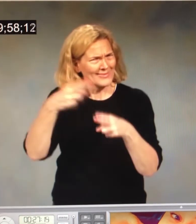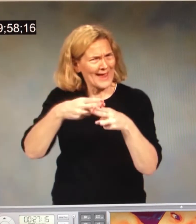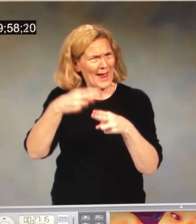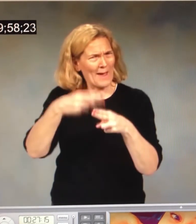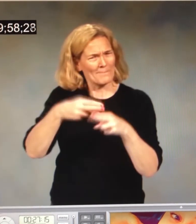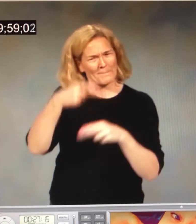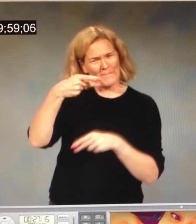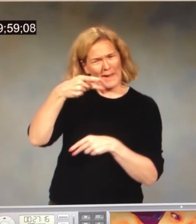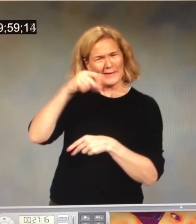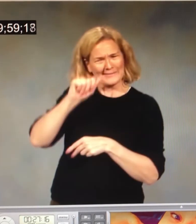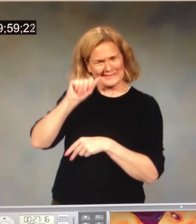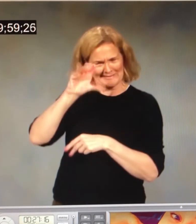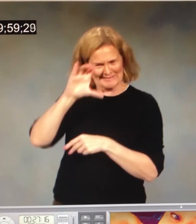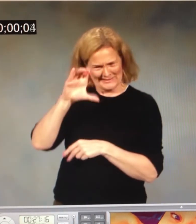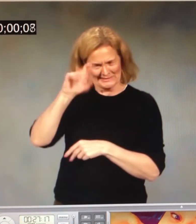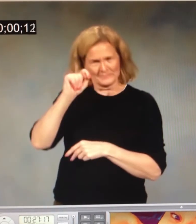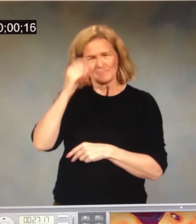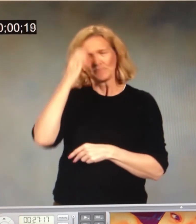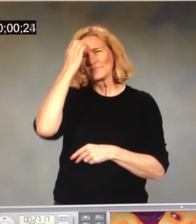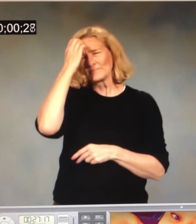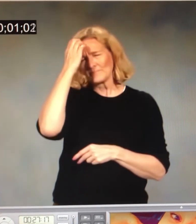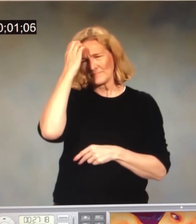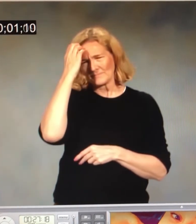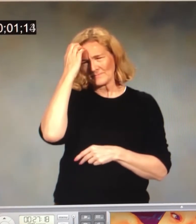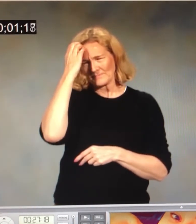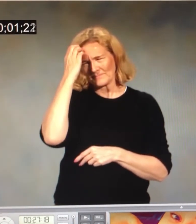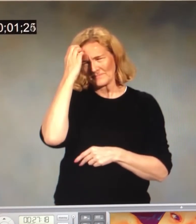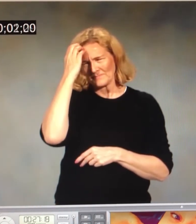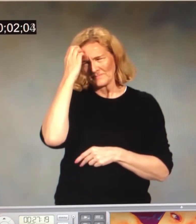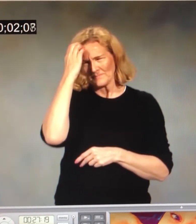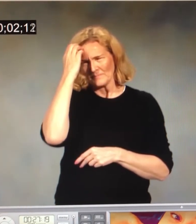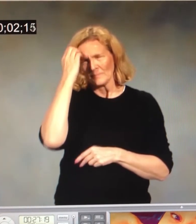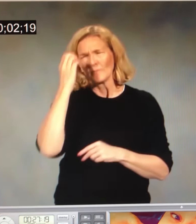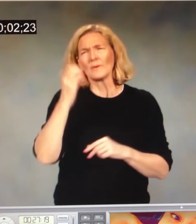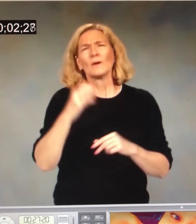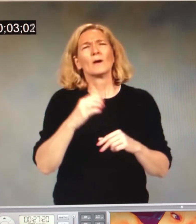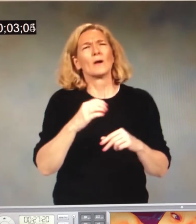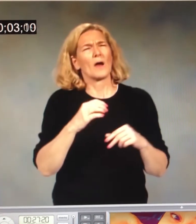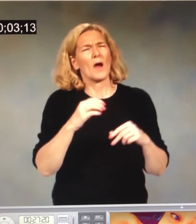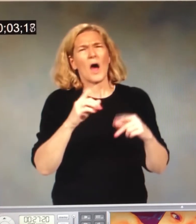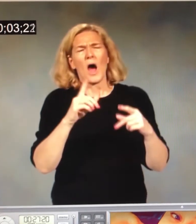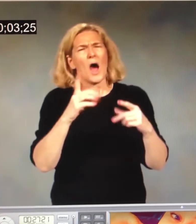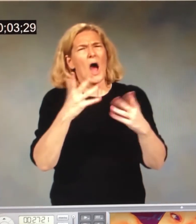PACT. A nice name, PACT.